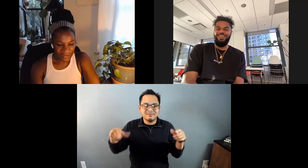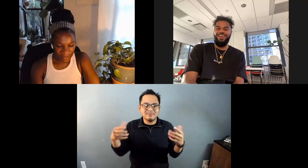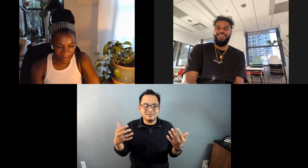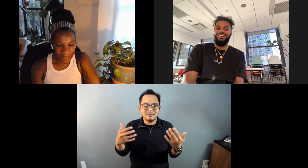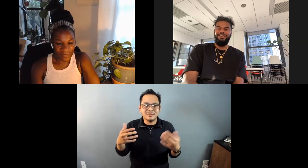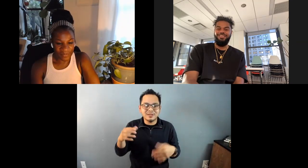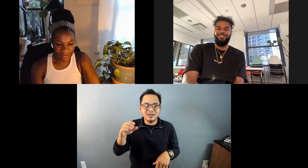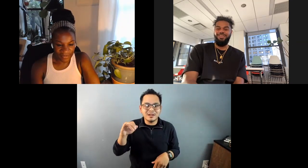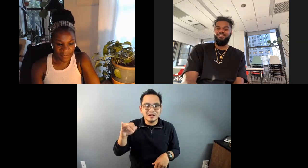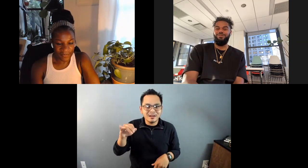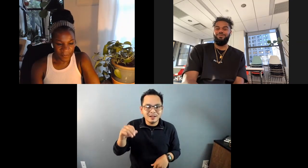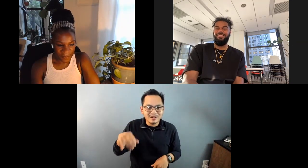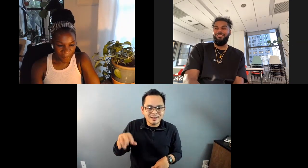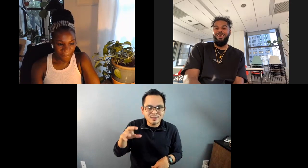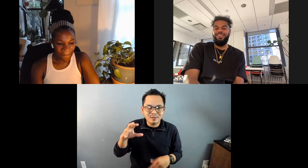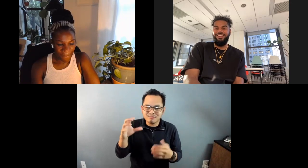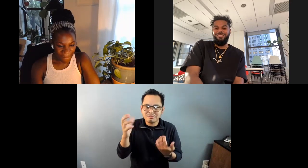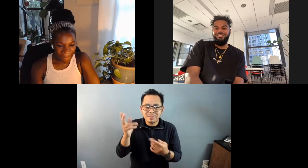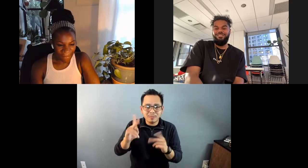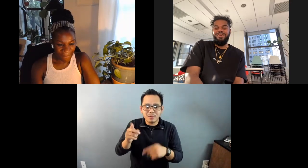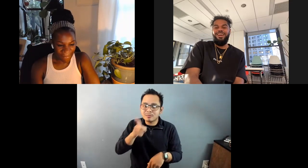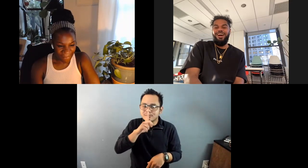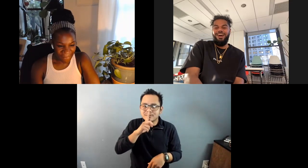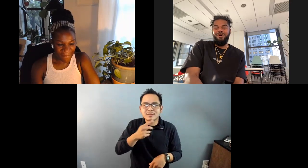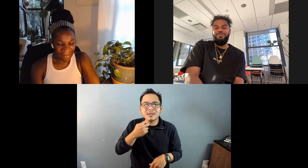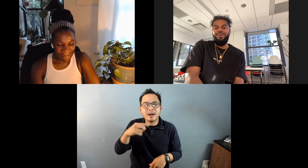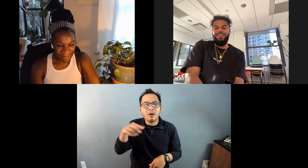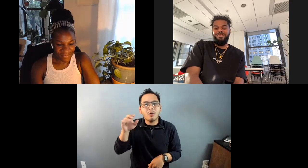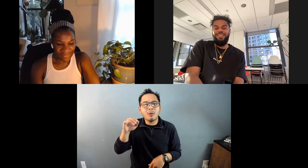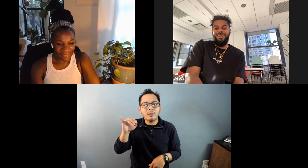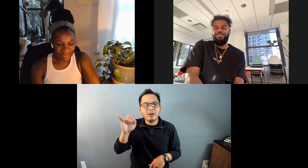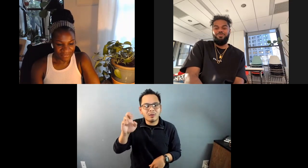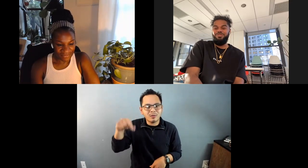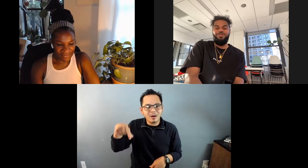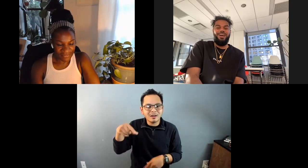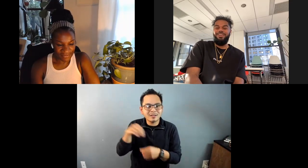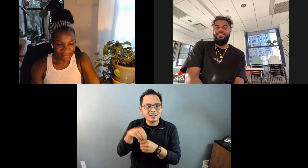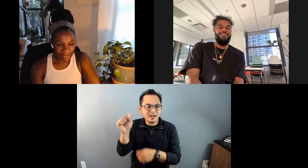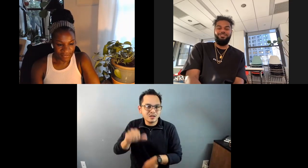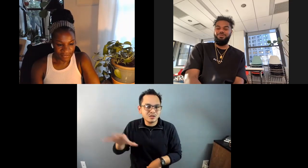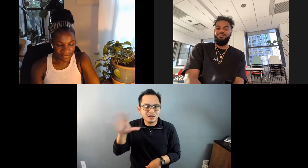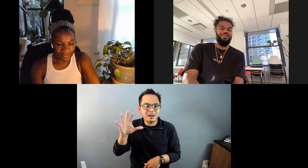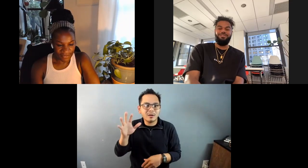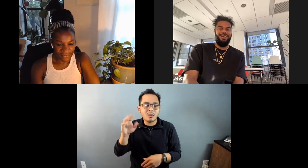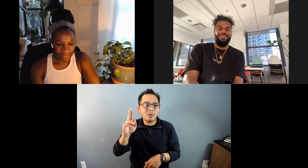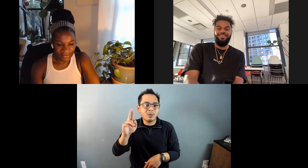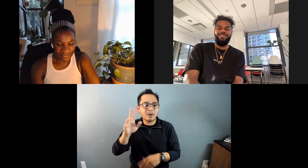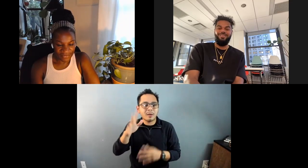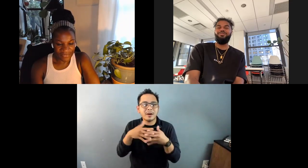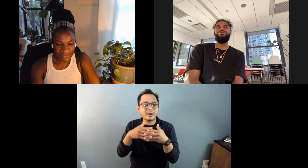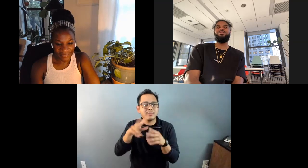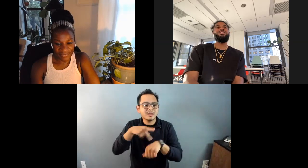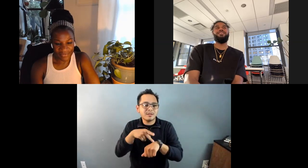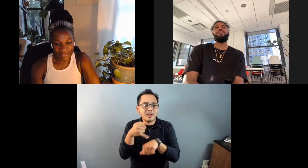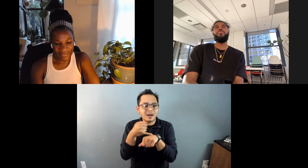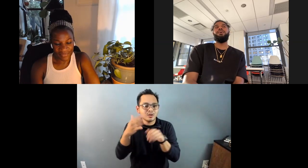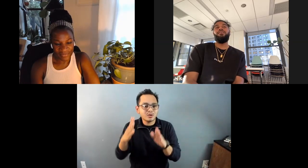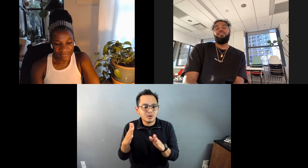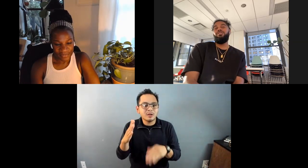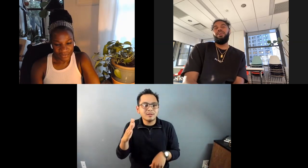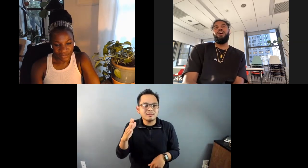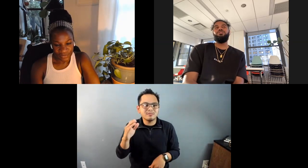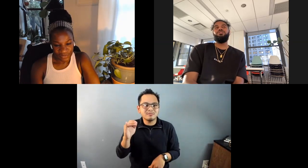like both kind of are looking like hip hop wanting to belong in some way. And then Mhm. like, you know,